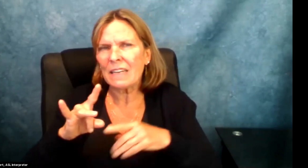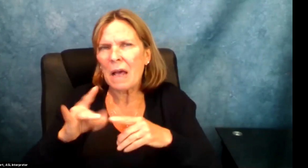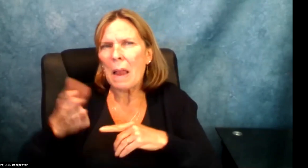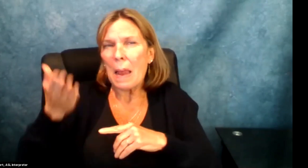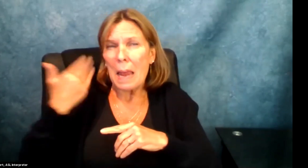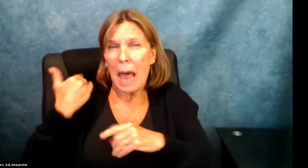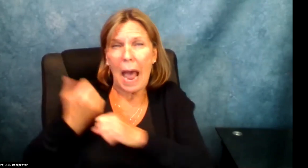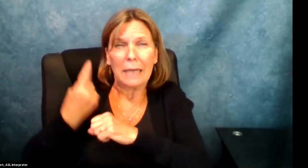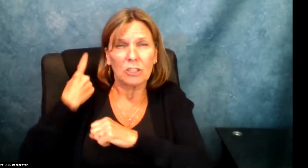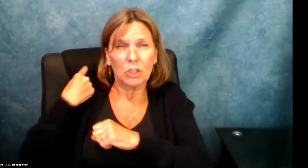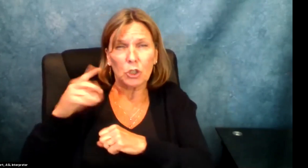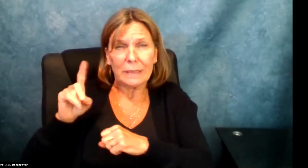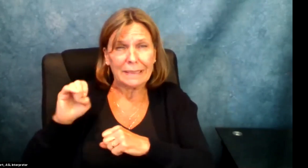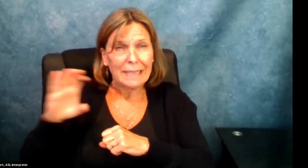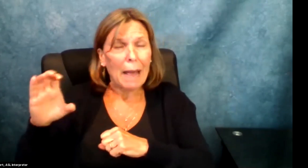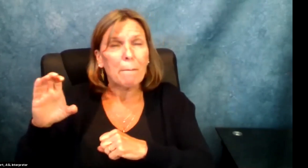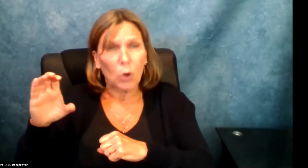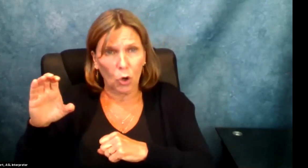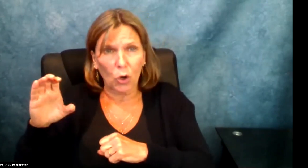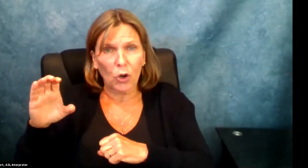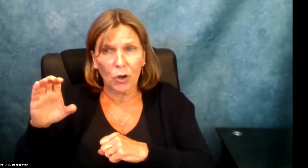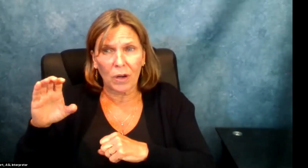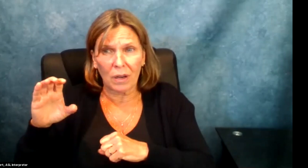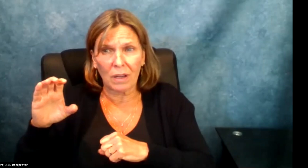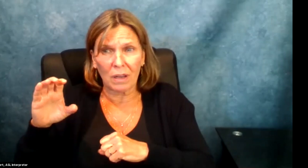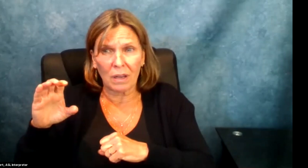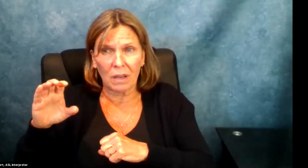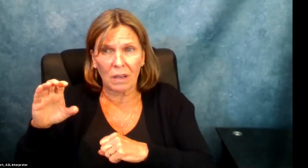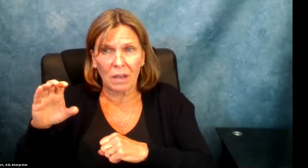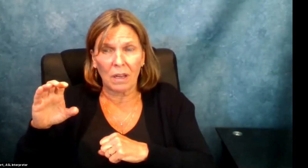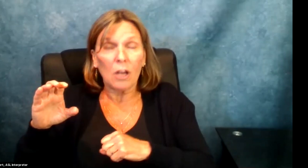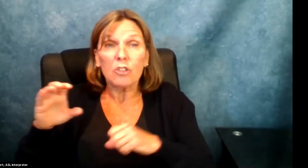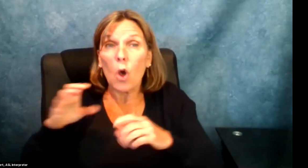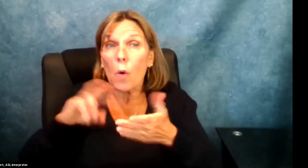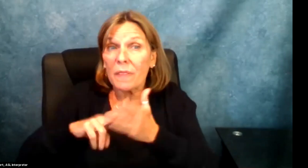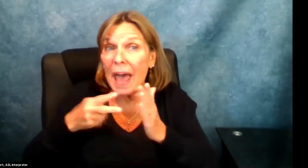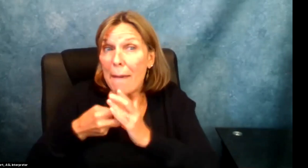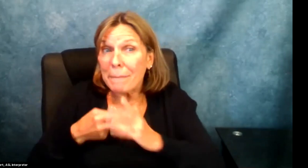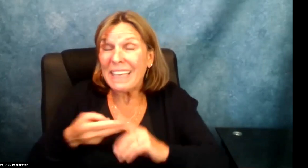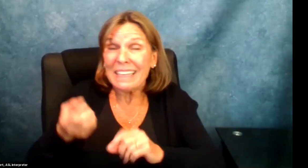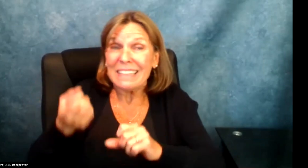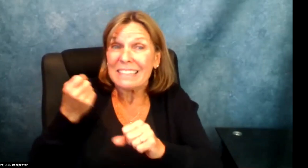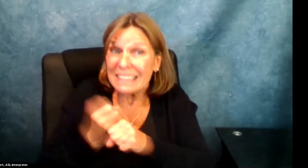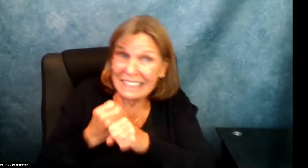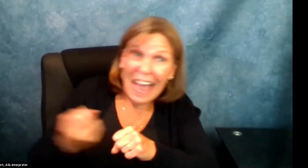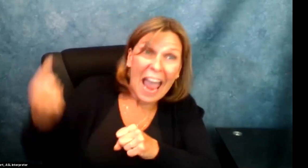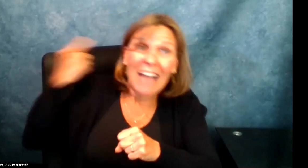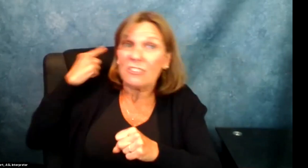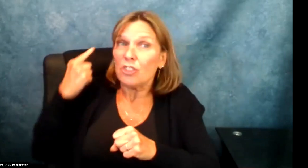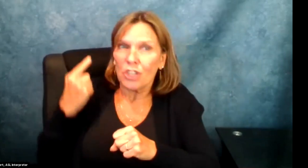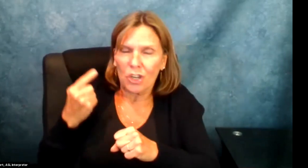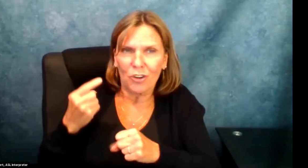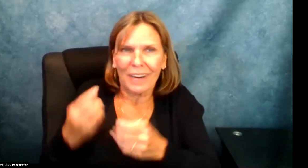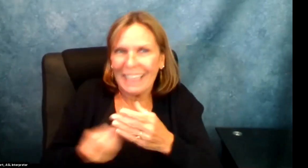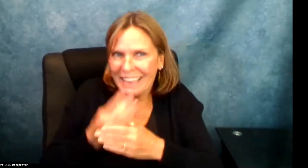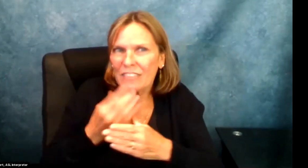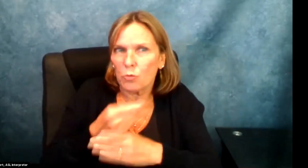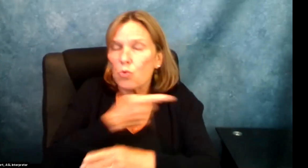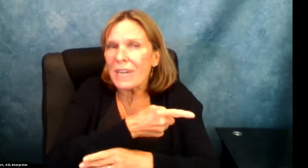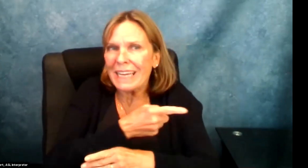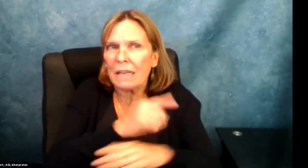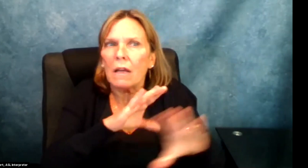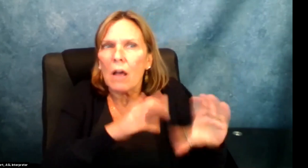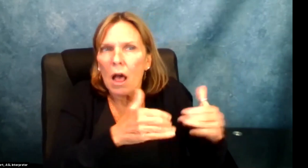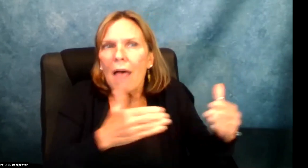getting the vaccine last spring as part of the trials. So, you know, that age group has been